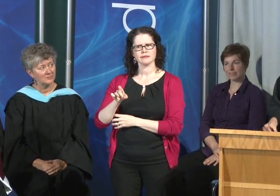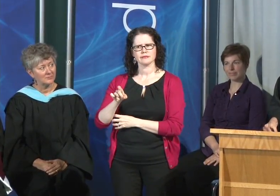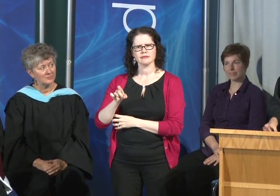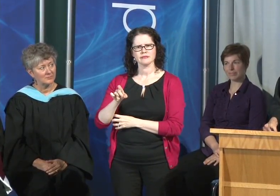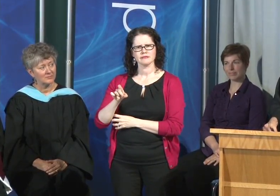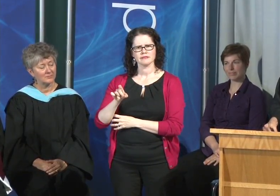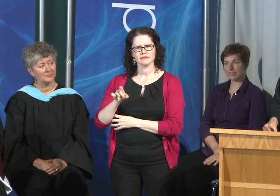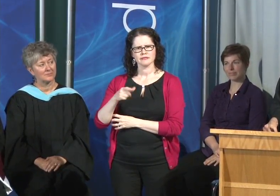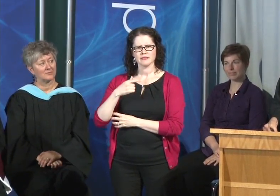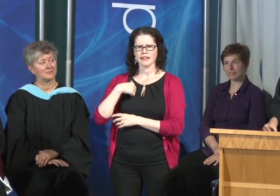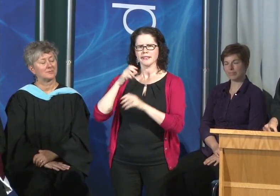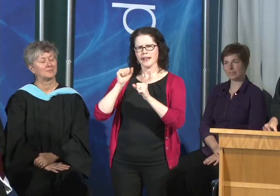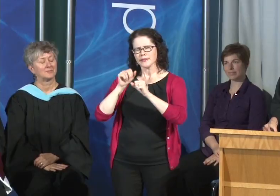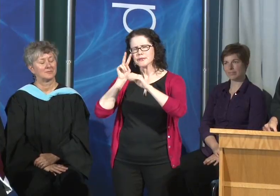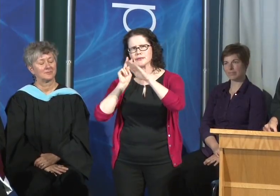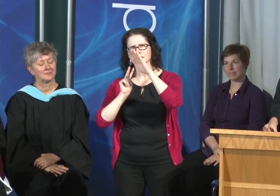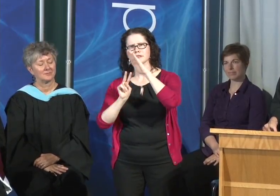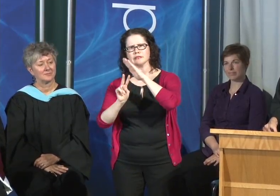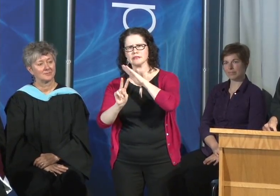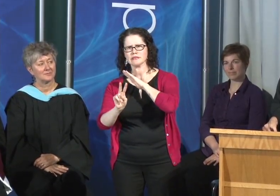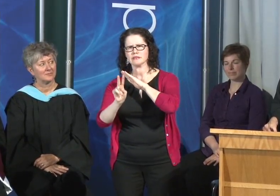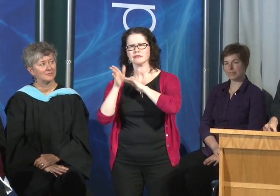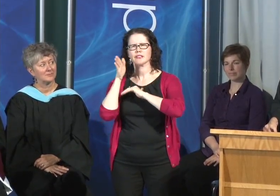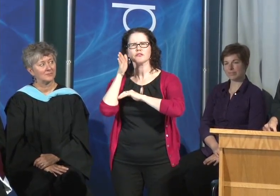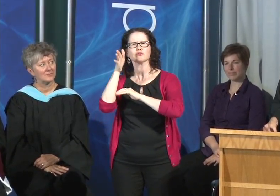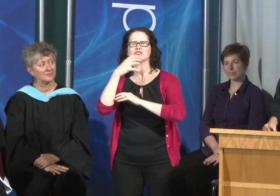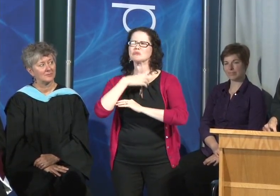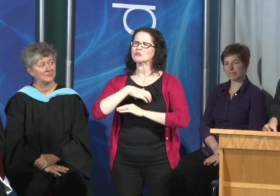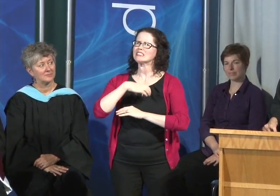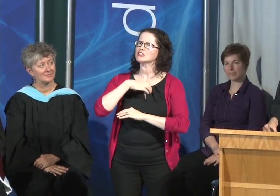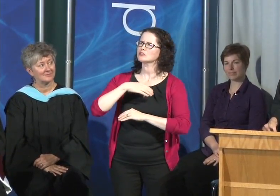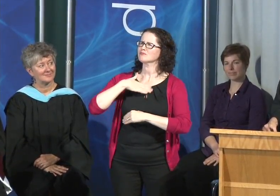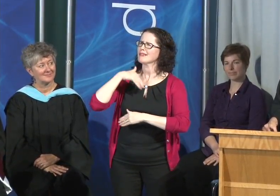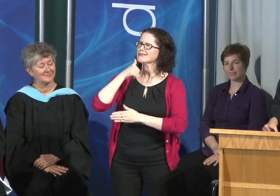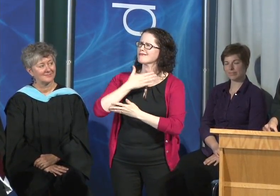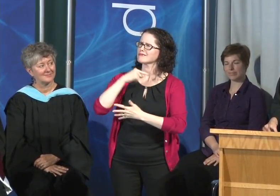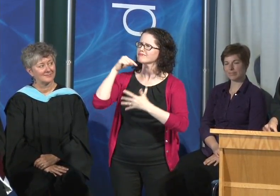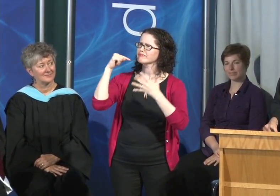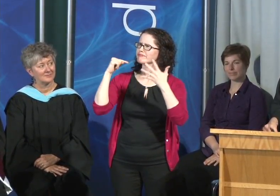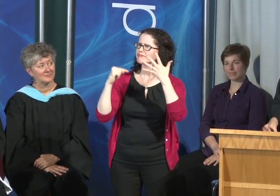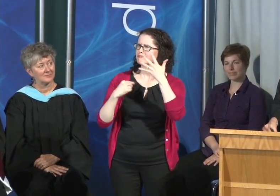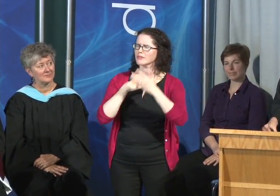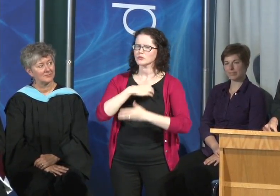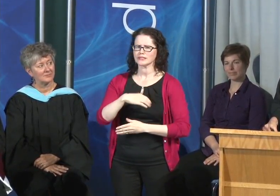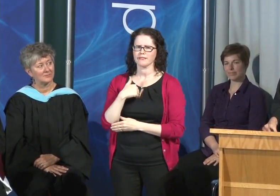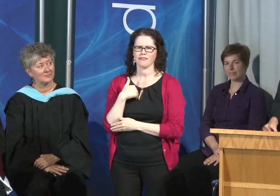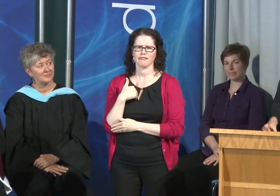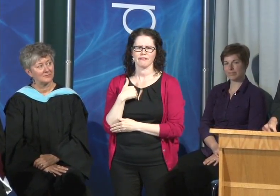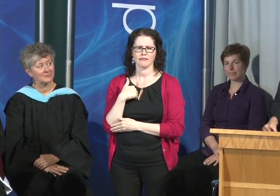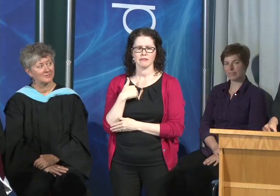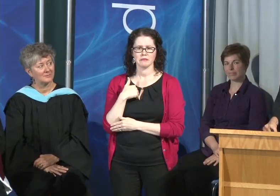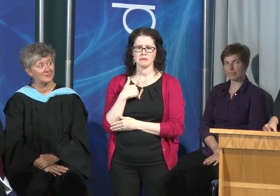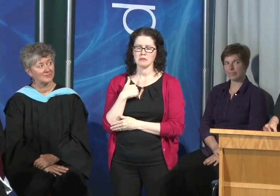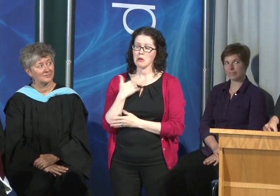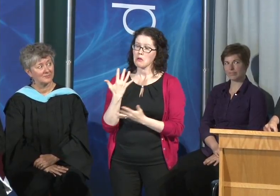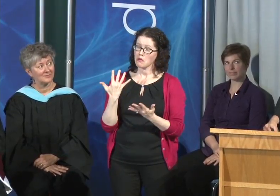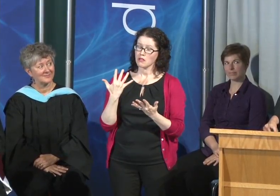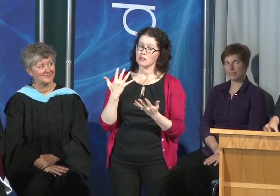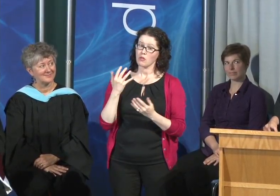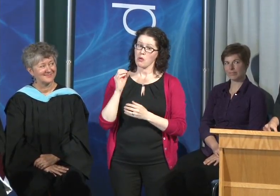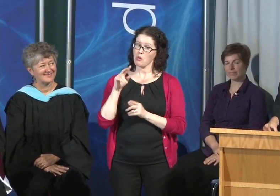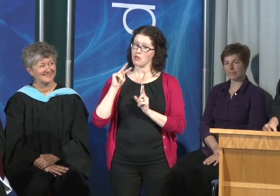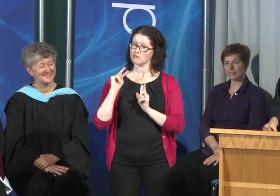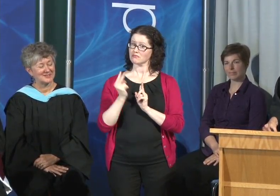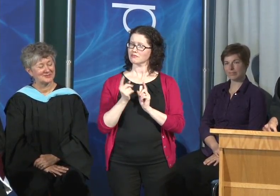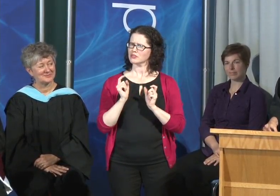stared longingly at the future and wished for better things. Or we could look at others and wish that we were